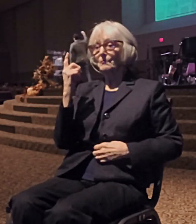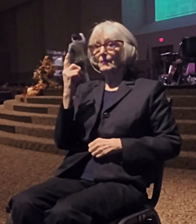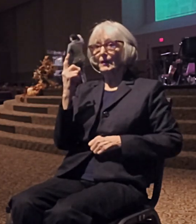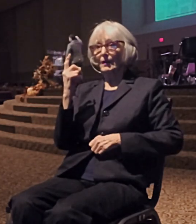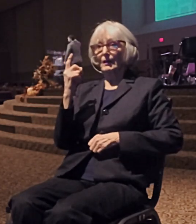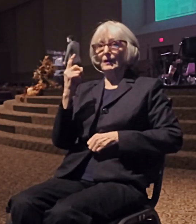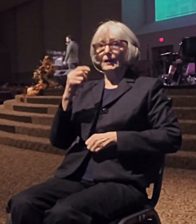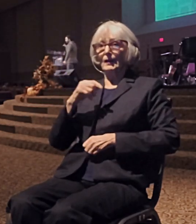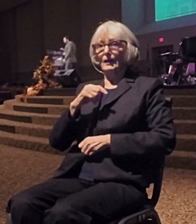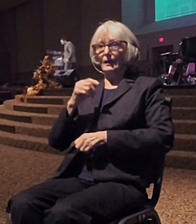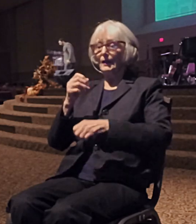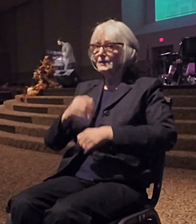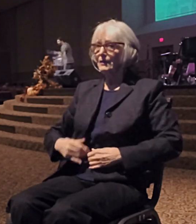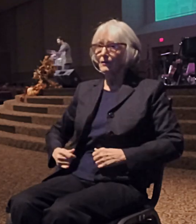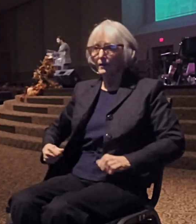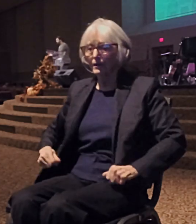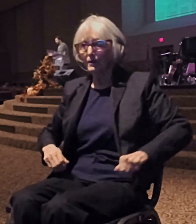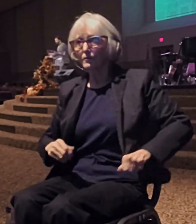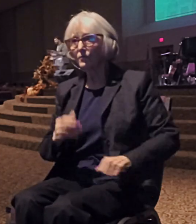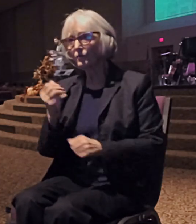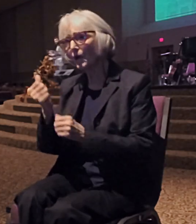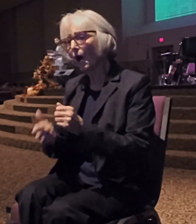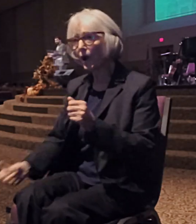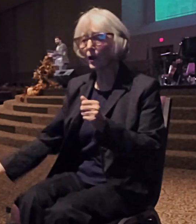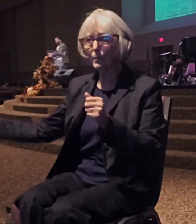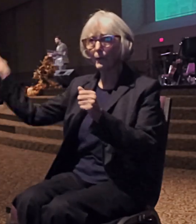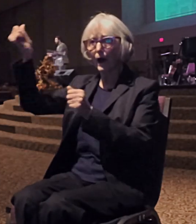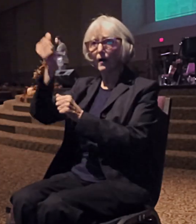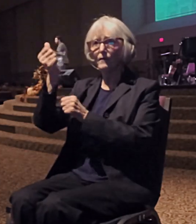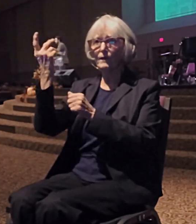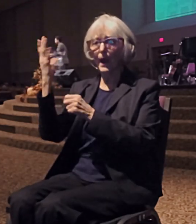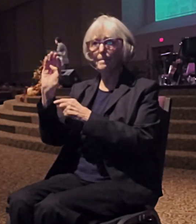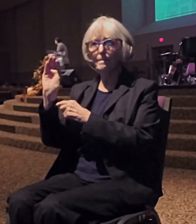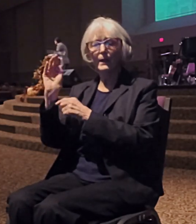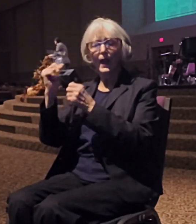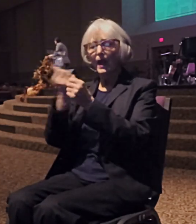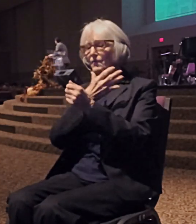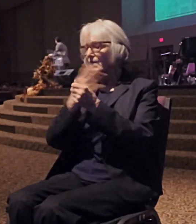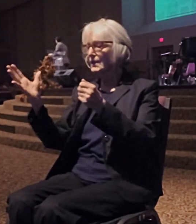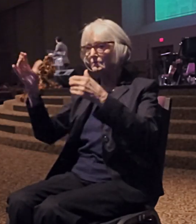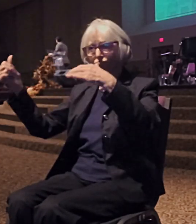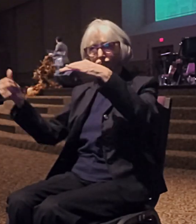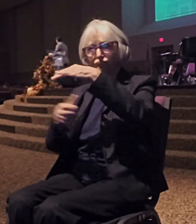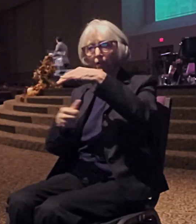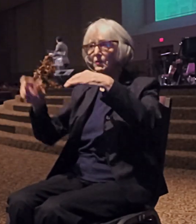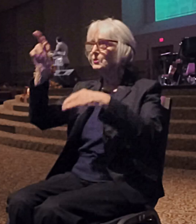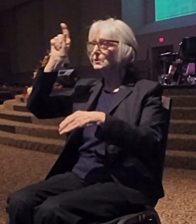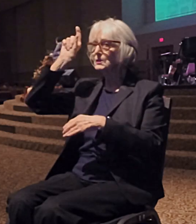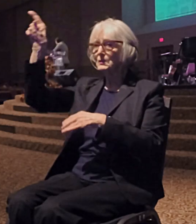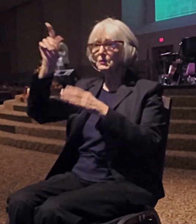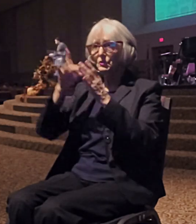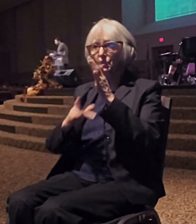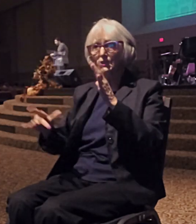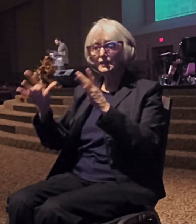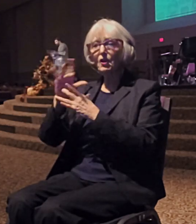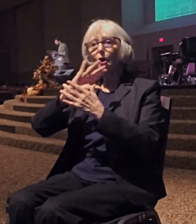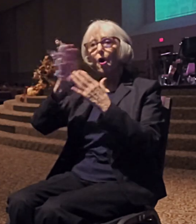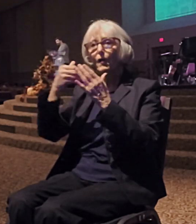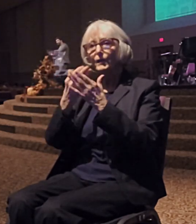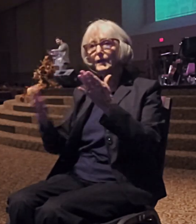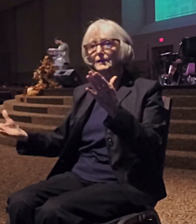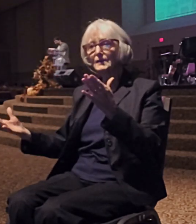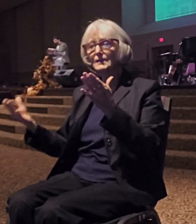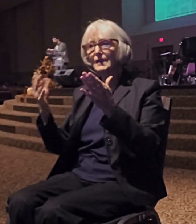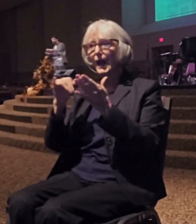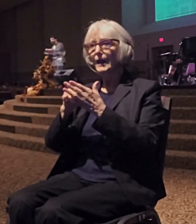far, far above them. And all things have been placed under subjection under his feet. Put it this way, all things, all